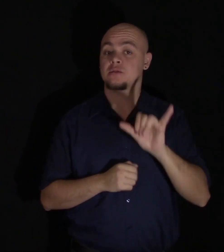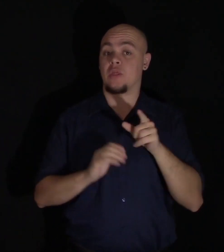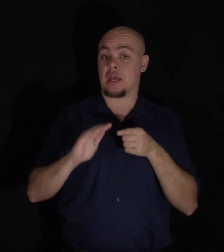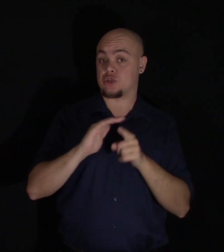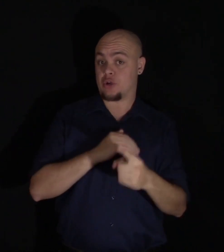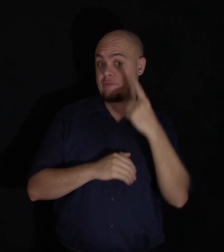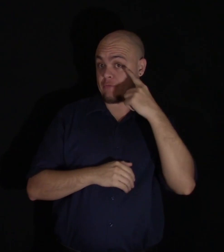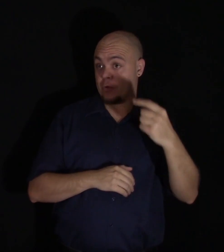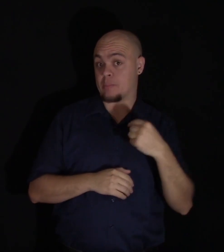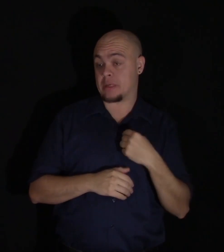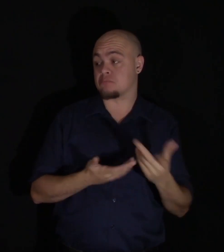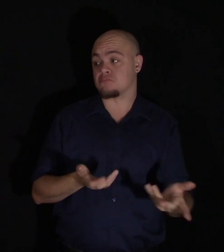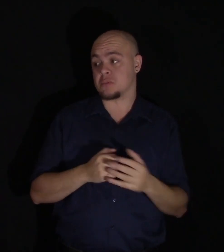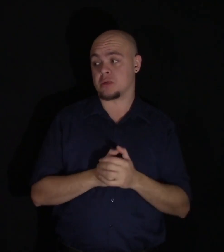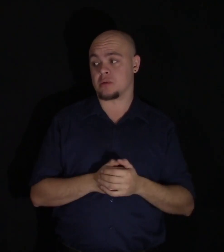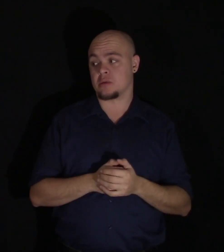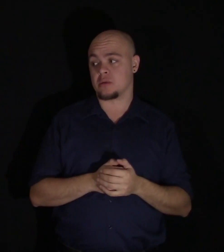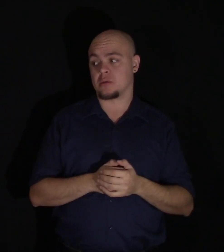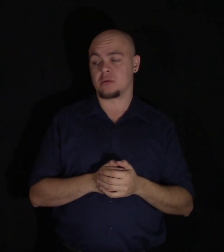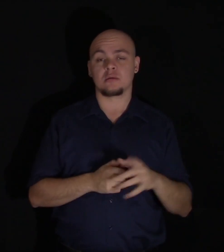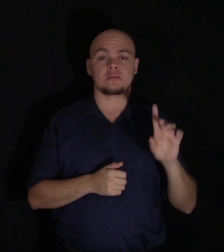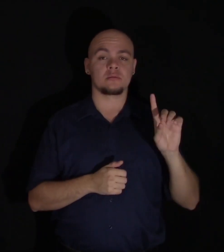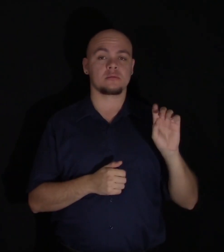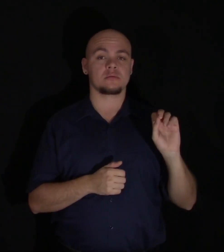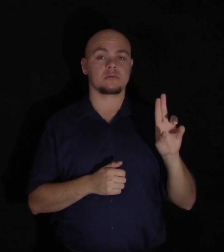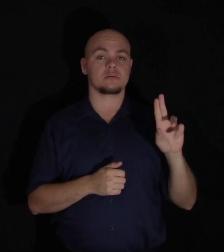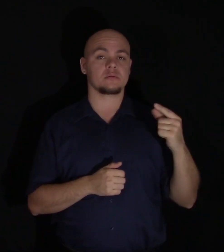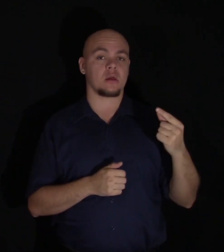like Doug Dietz.